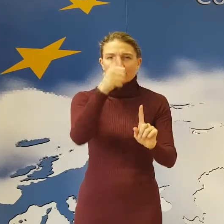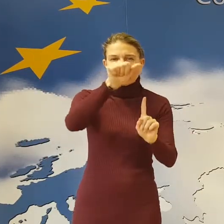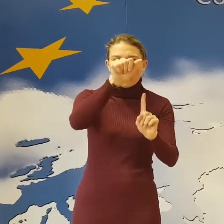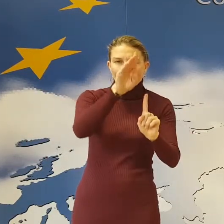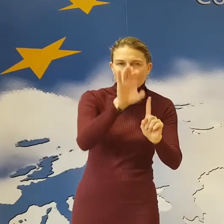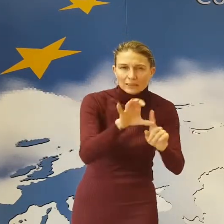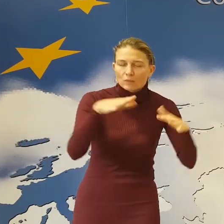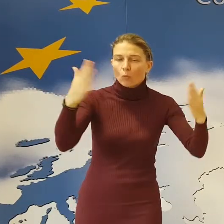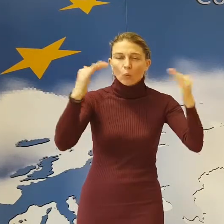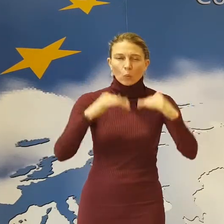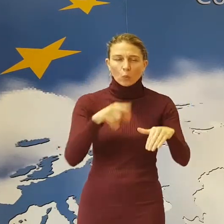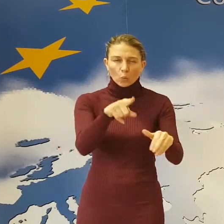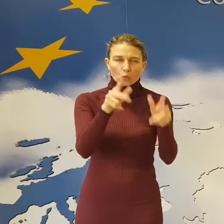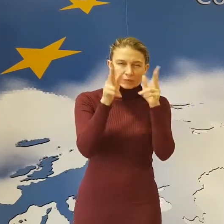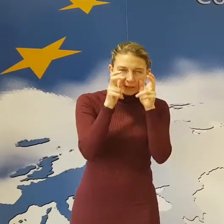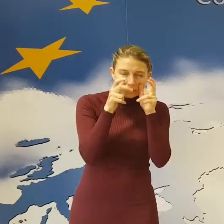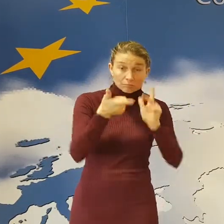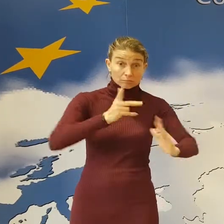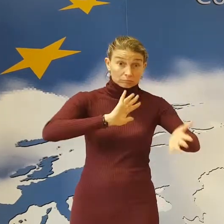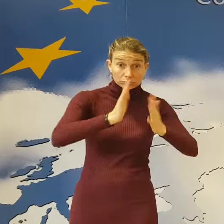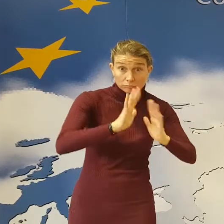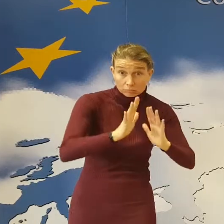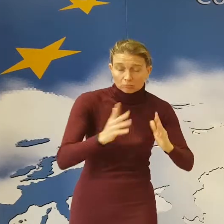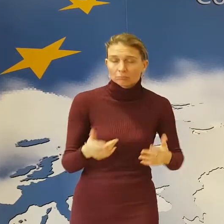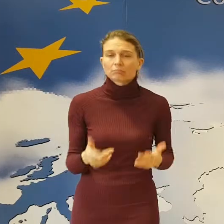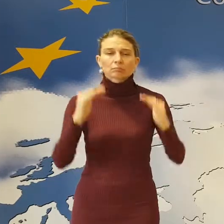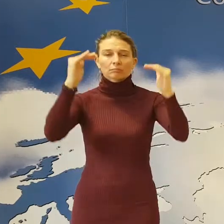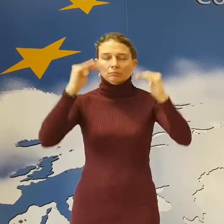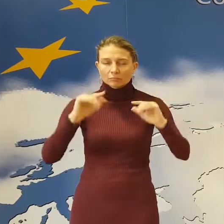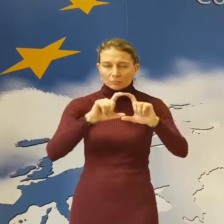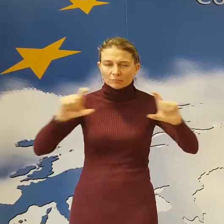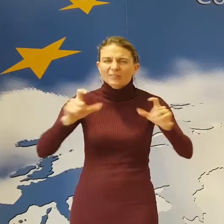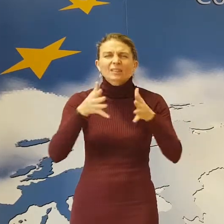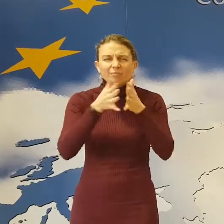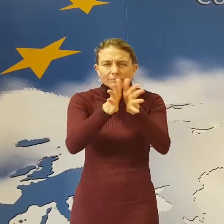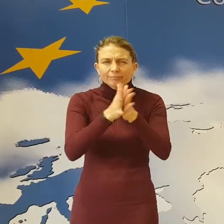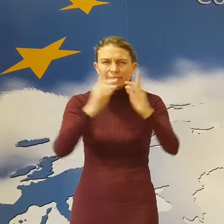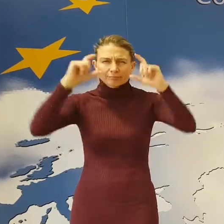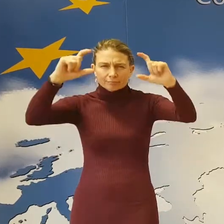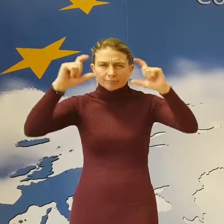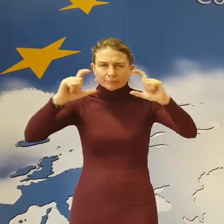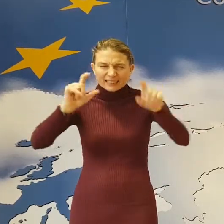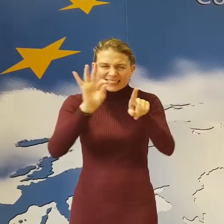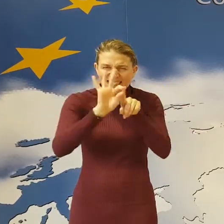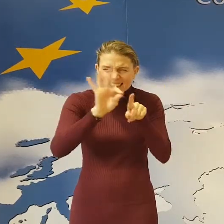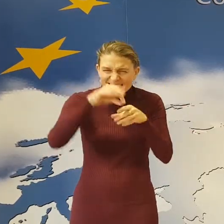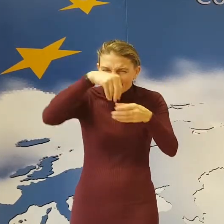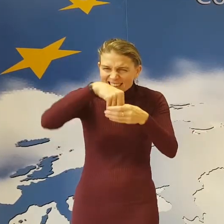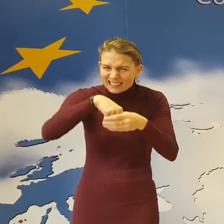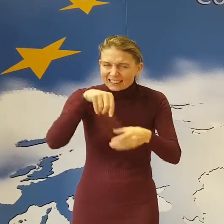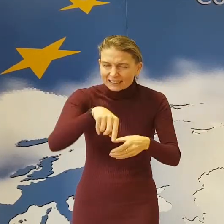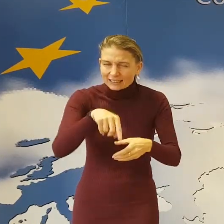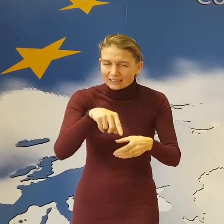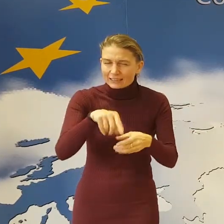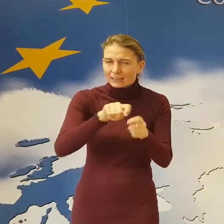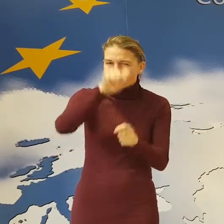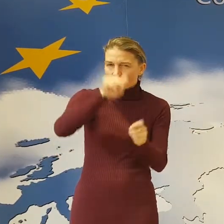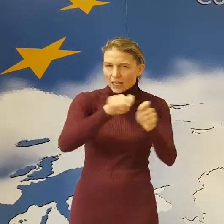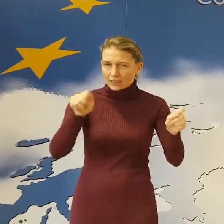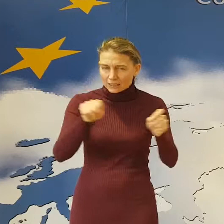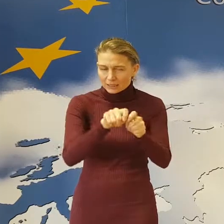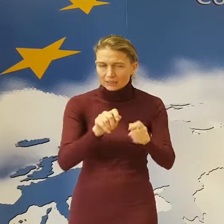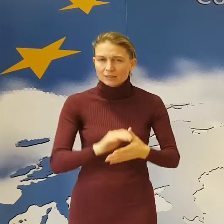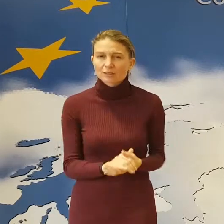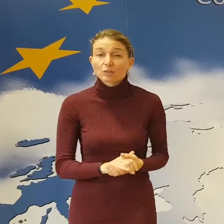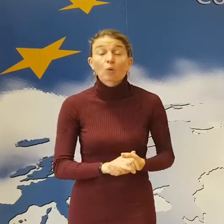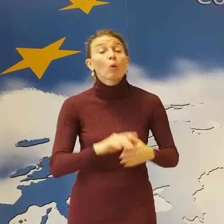take the test, what's the different skills you want to test. For example, you want to test not only on the level of comprehension and production,